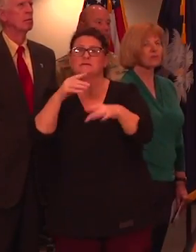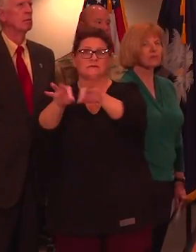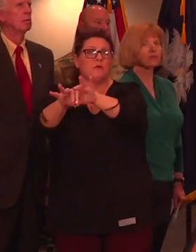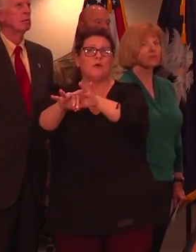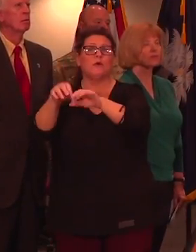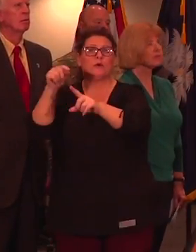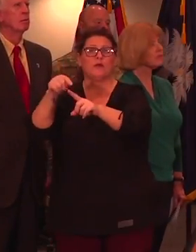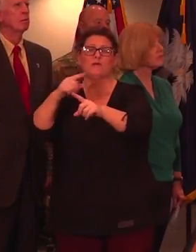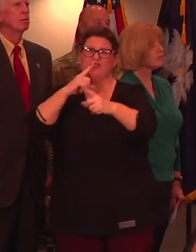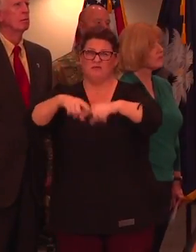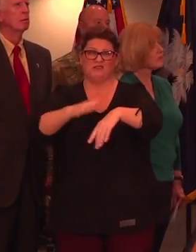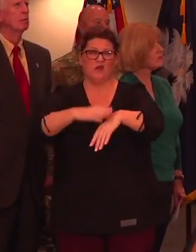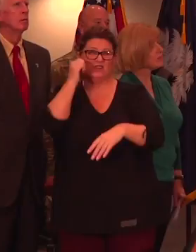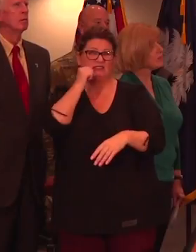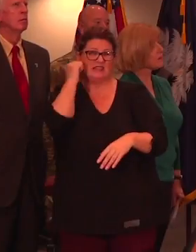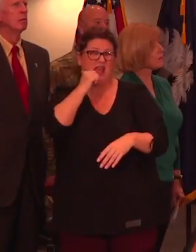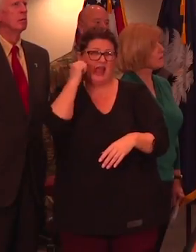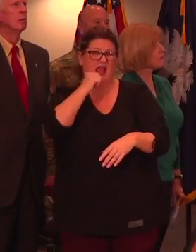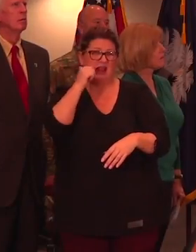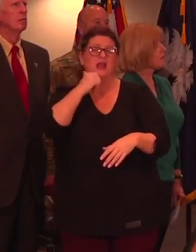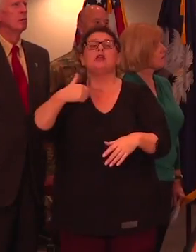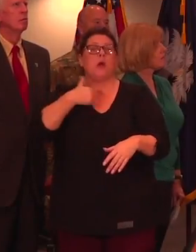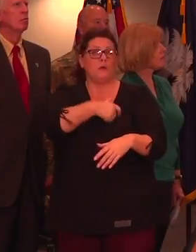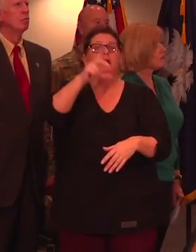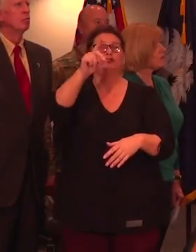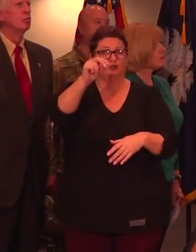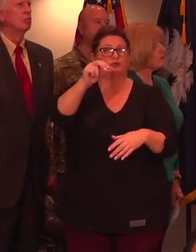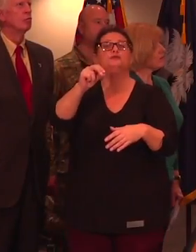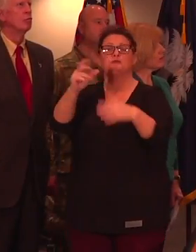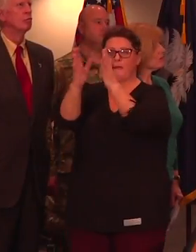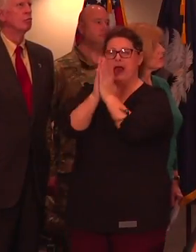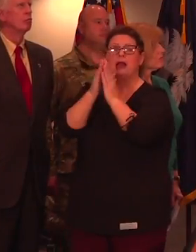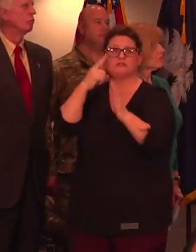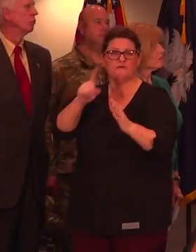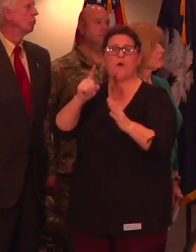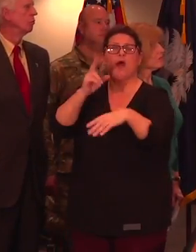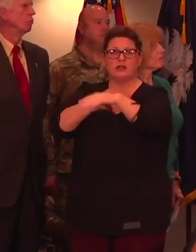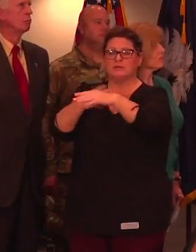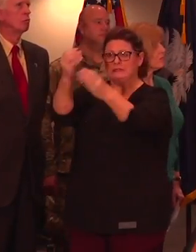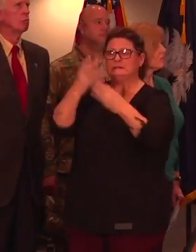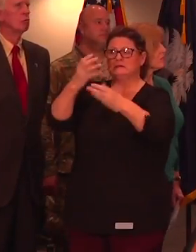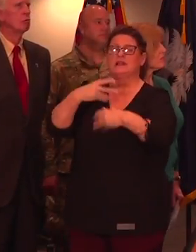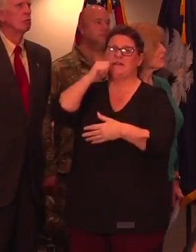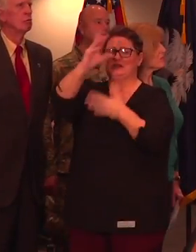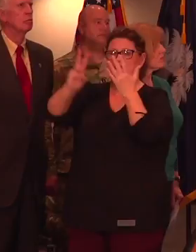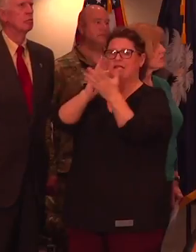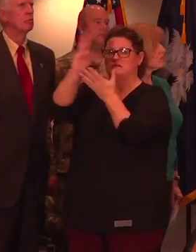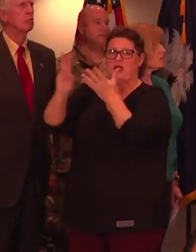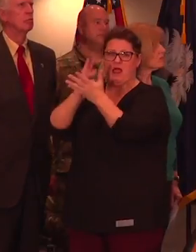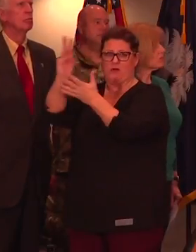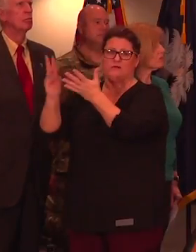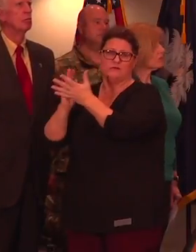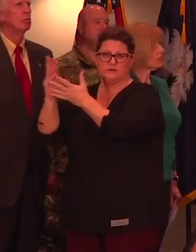It's going to be a day by day. We monitor the hospitals every 6 hours for their census. So we've activated the reporting system